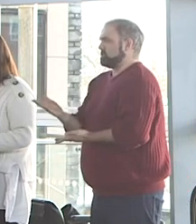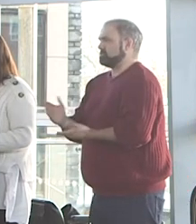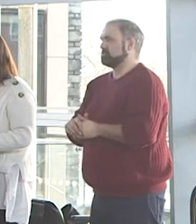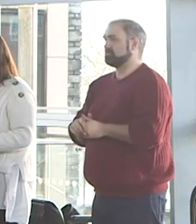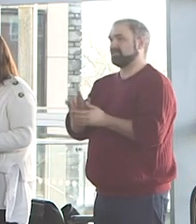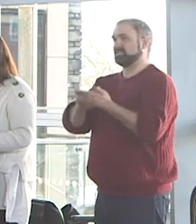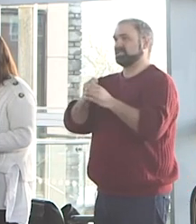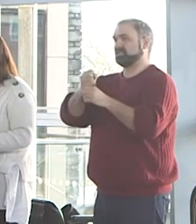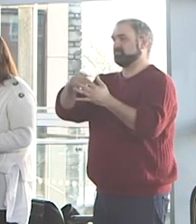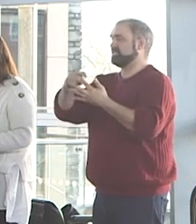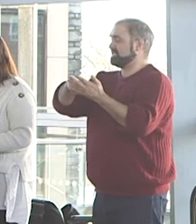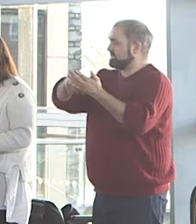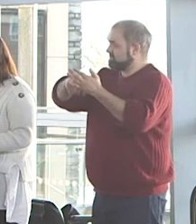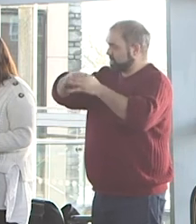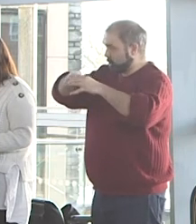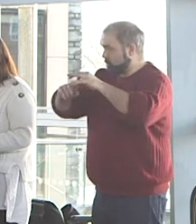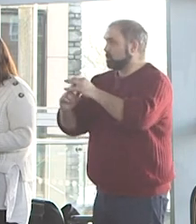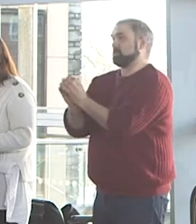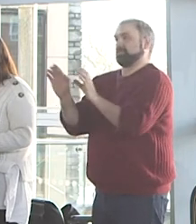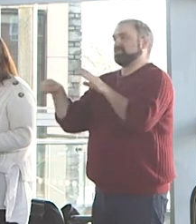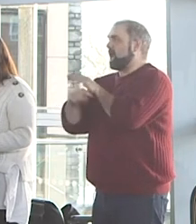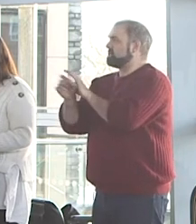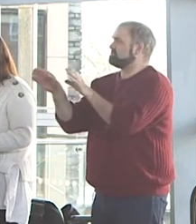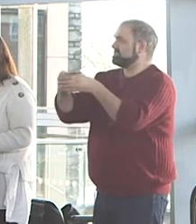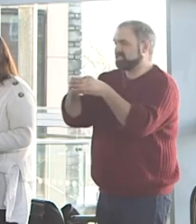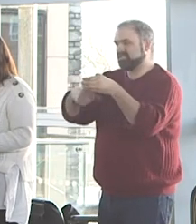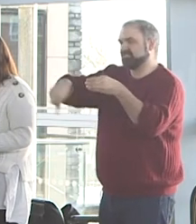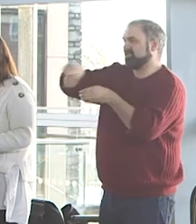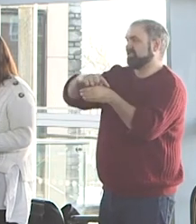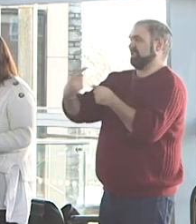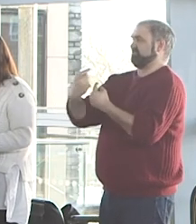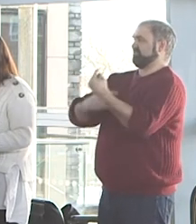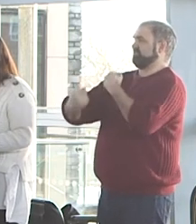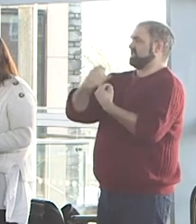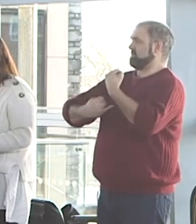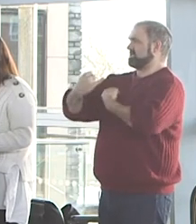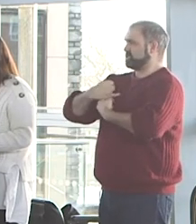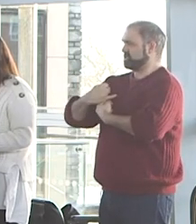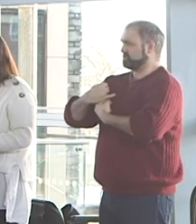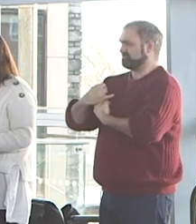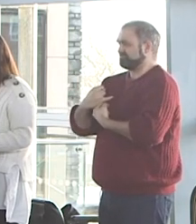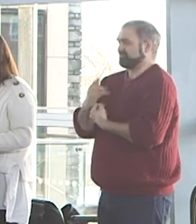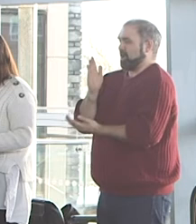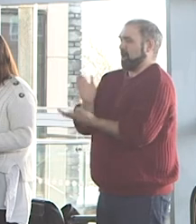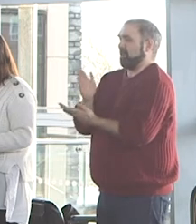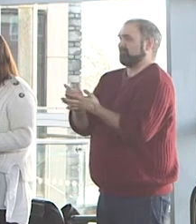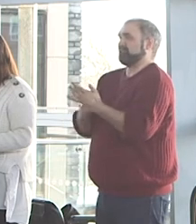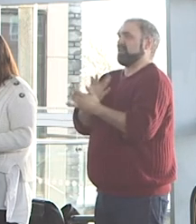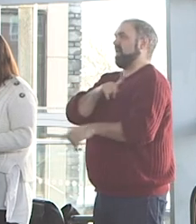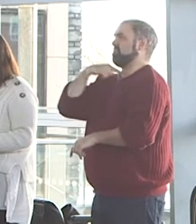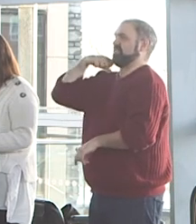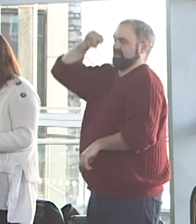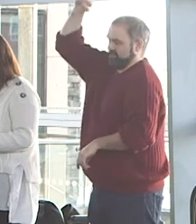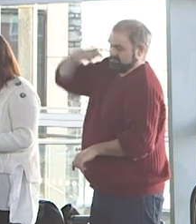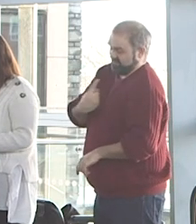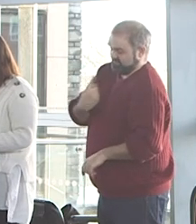are at higher risk of sexual harassment, non-contact violence, and victimizations in the hostels, often leading to suicide attempts and